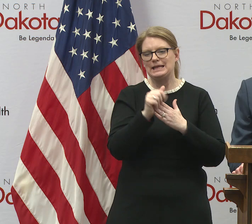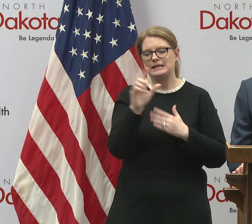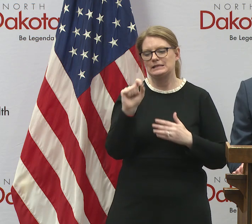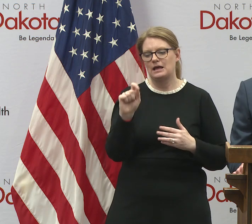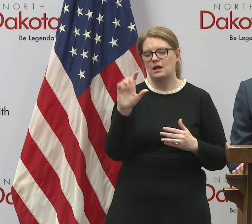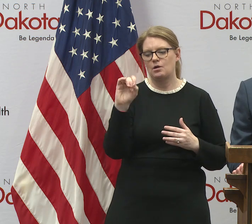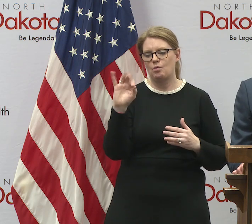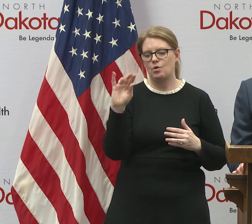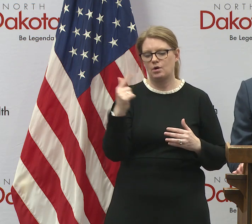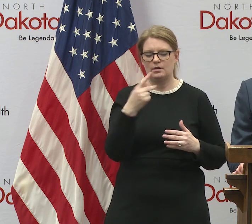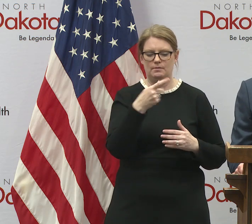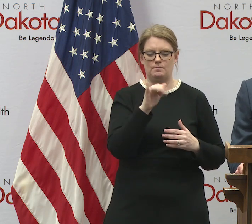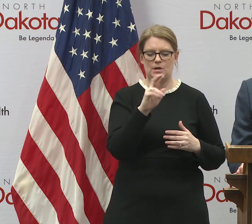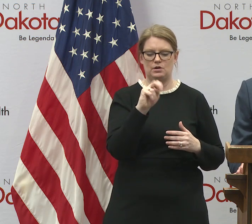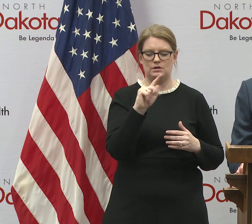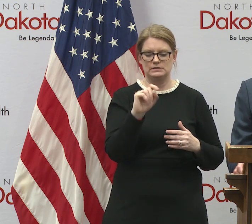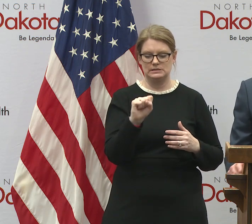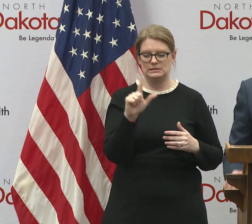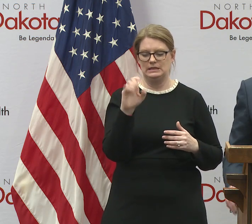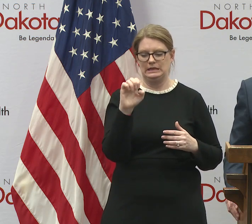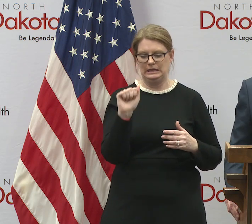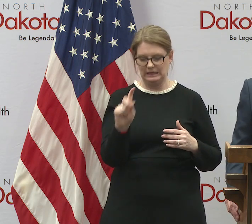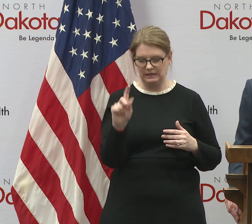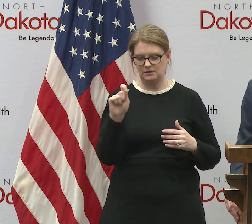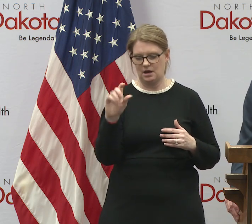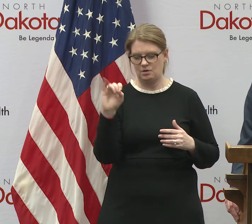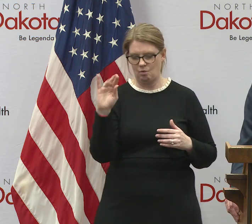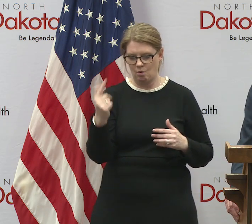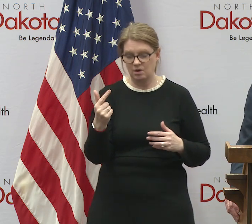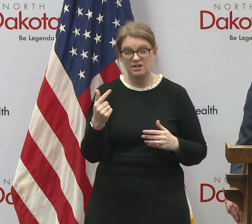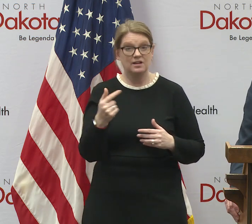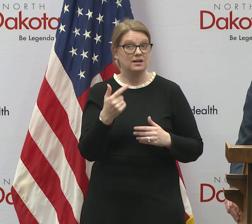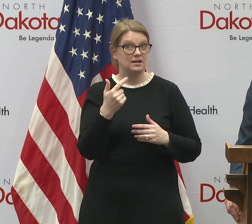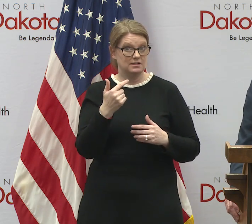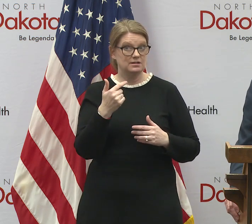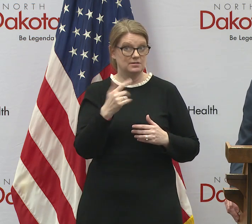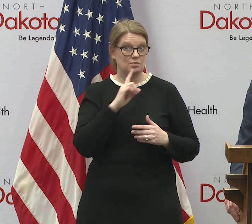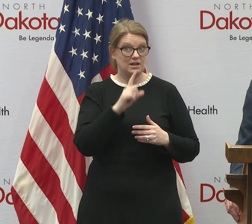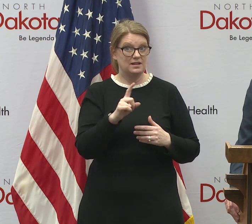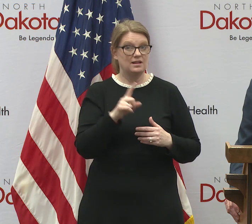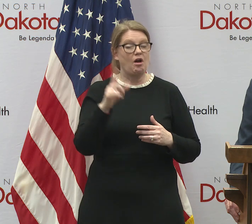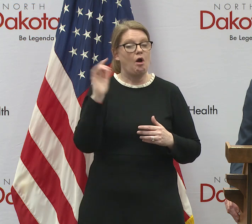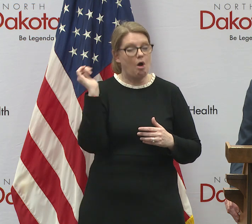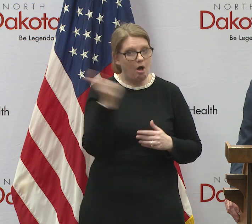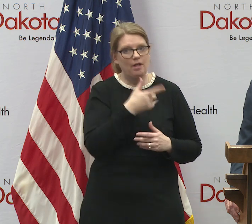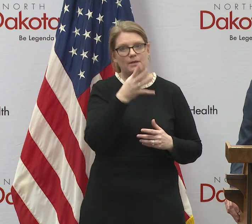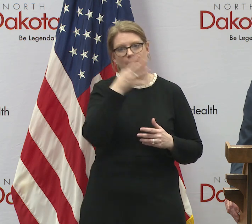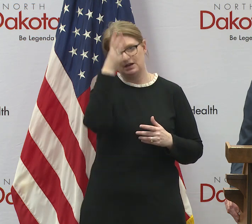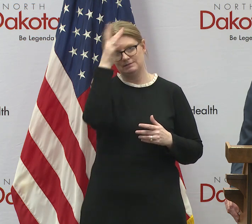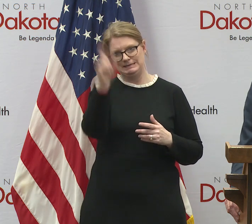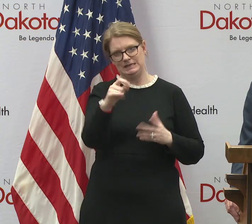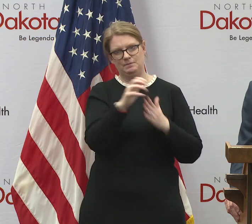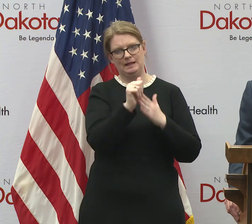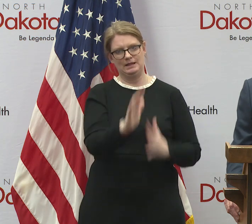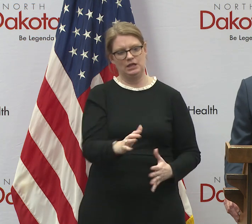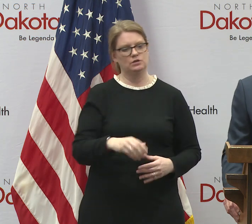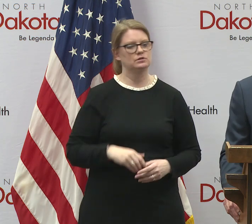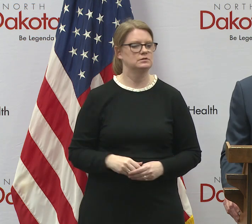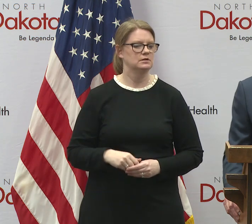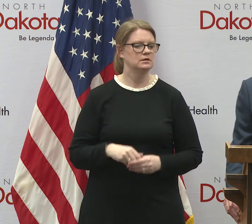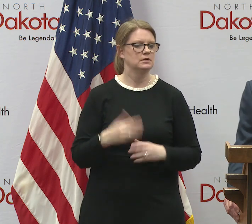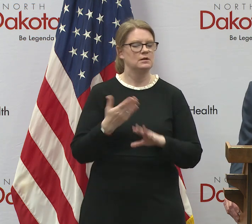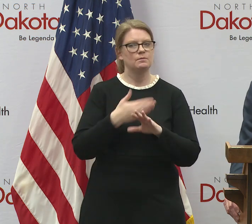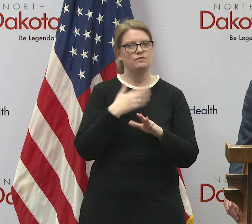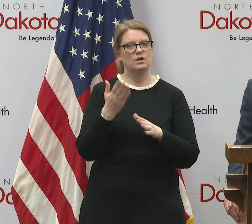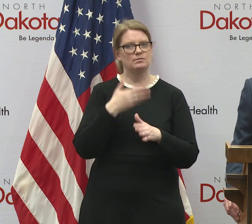parentslead.org. And again, great title for the website, because we do need all of our parents to be leaders. Other news as we wrap up here before we go